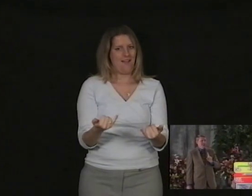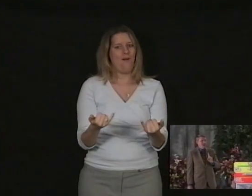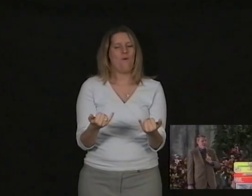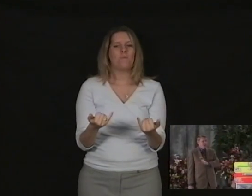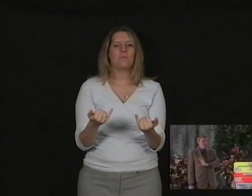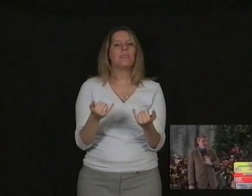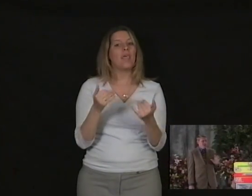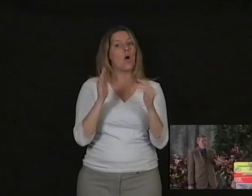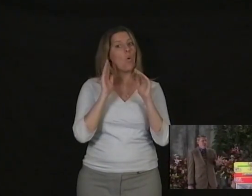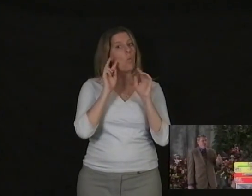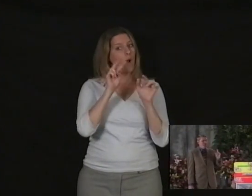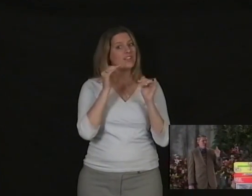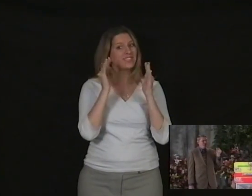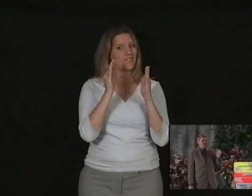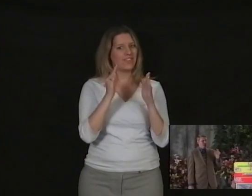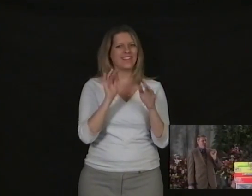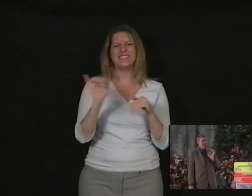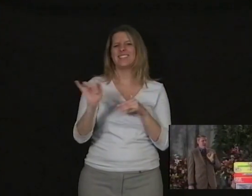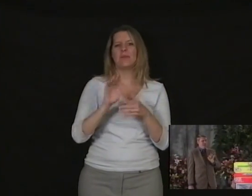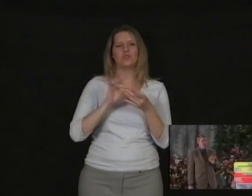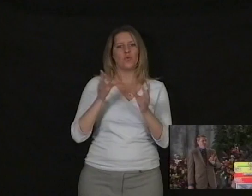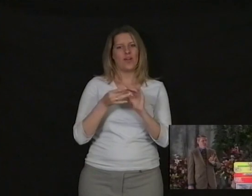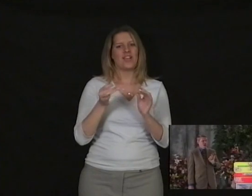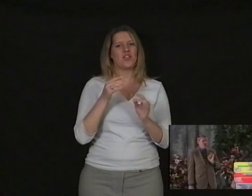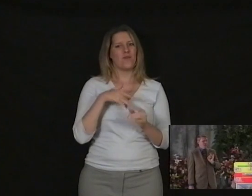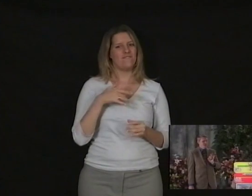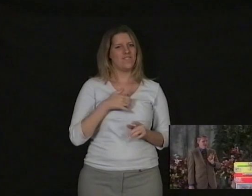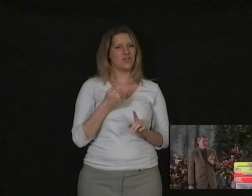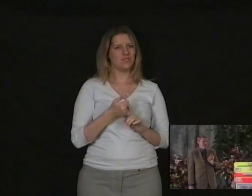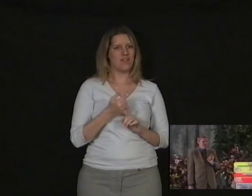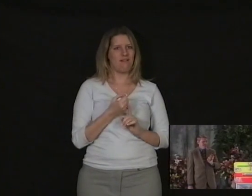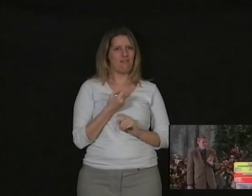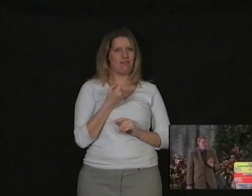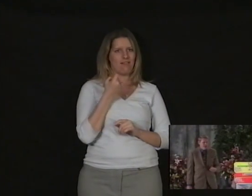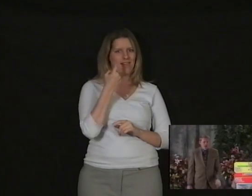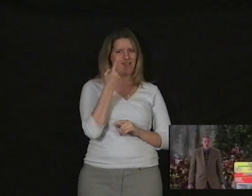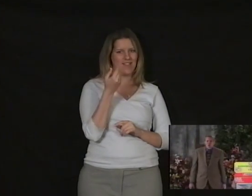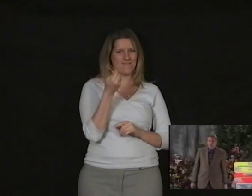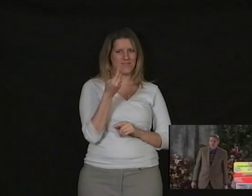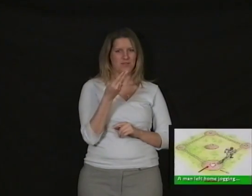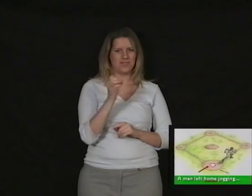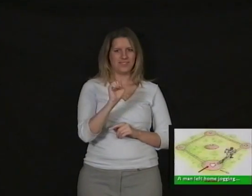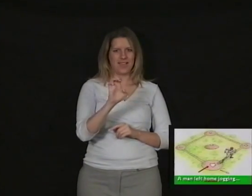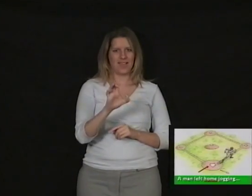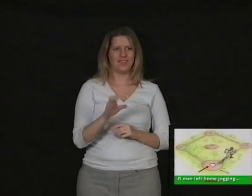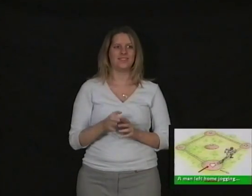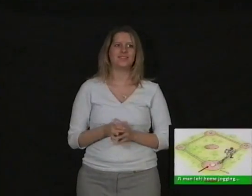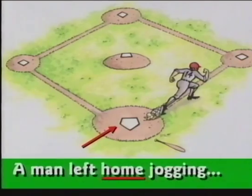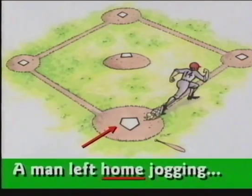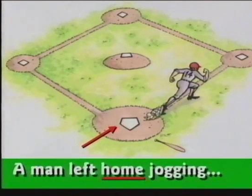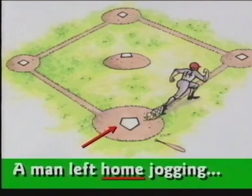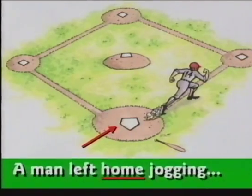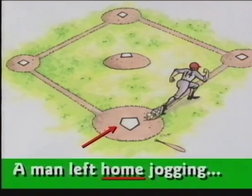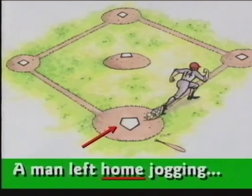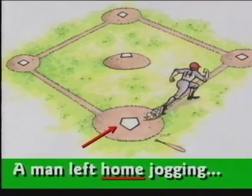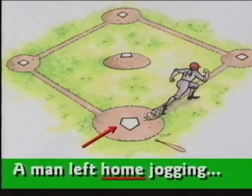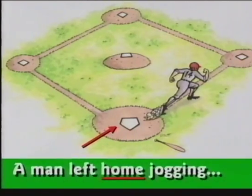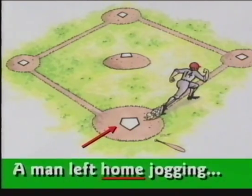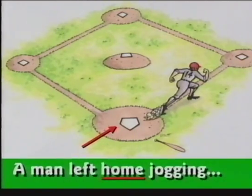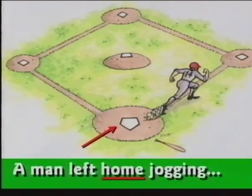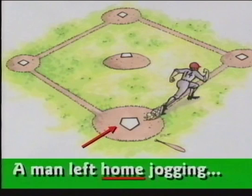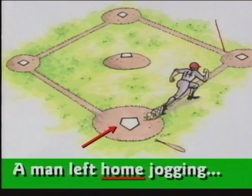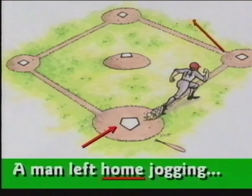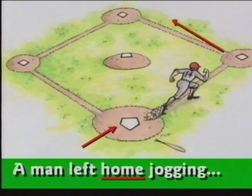carefully. I'll tell the same story and you'll feel yourself get unbrainwashed in a few seconds. Once upon a time, a man left home